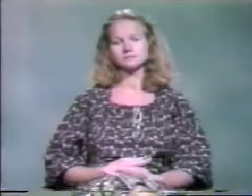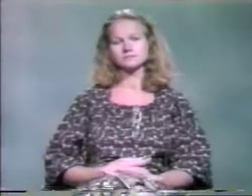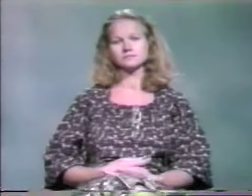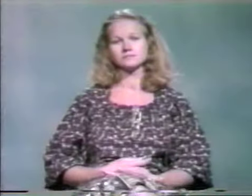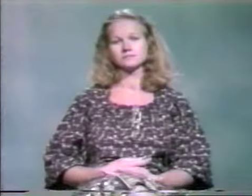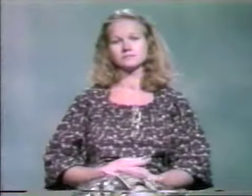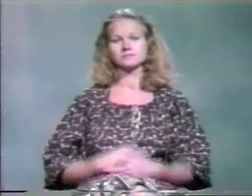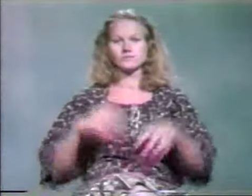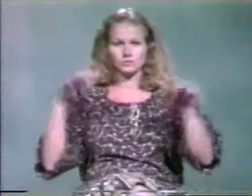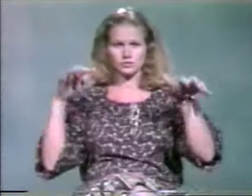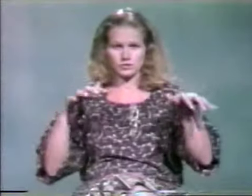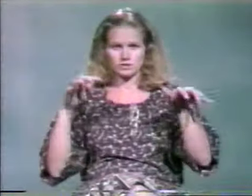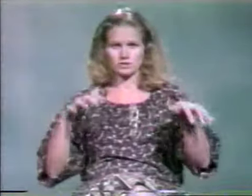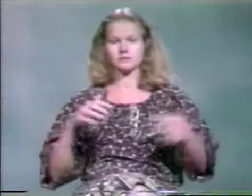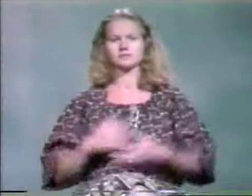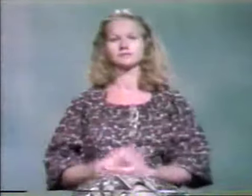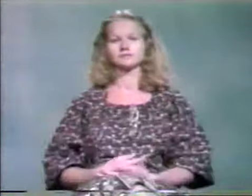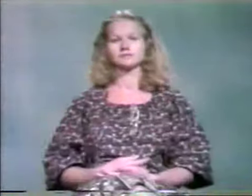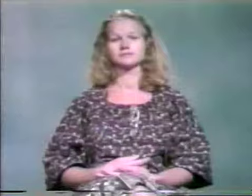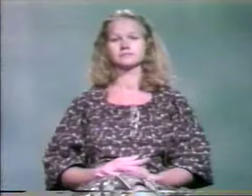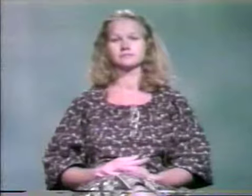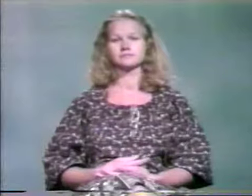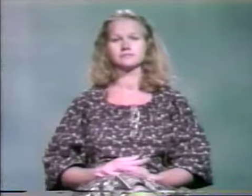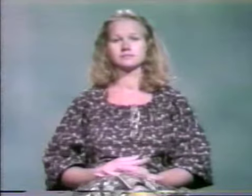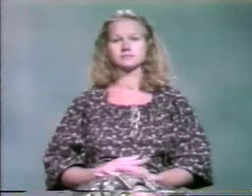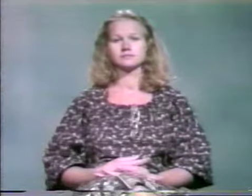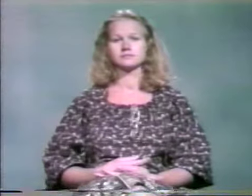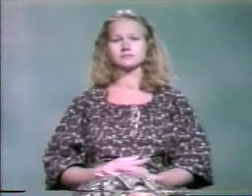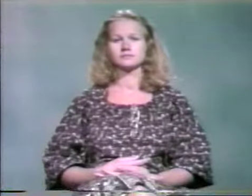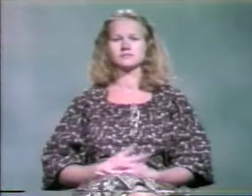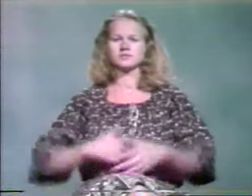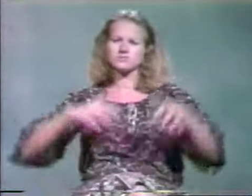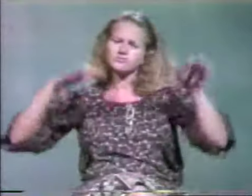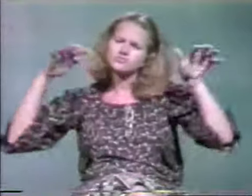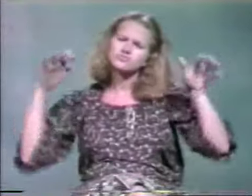To rain. To rain and rain and rain.